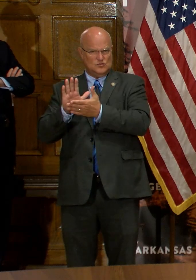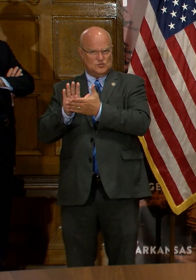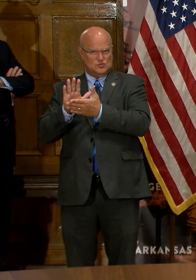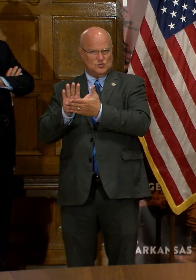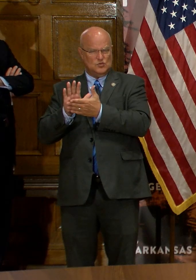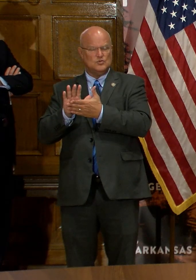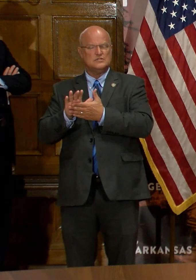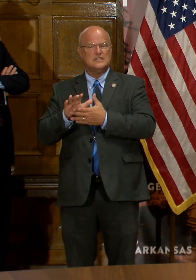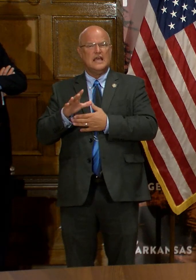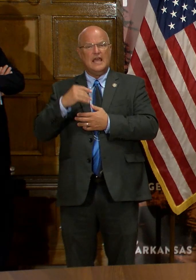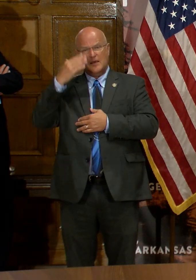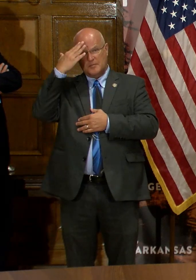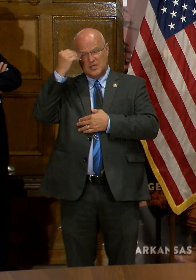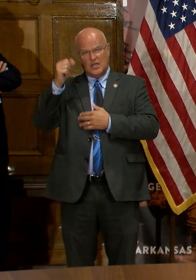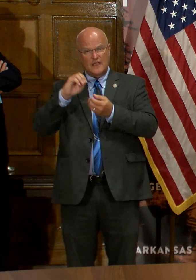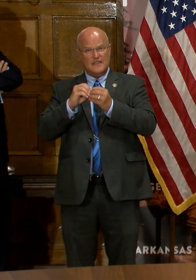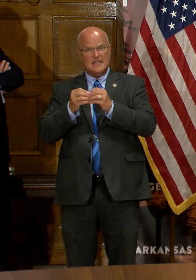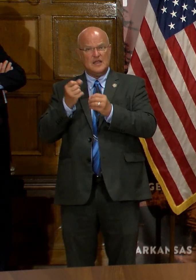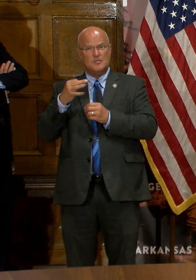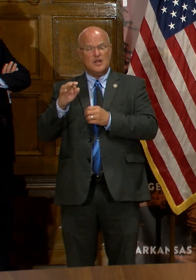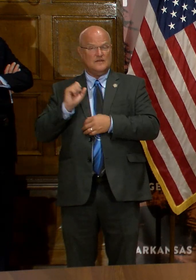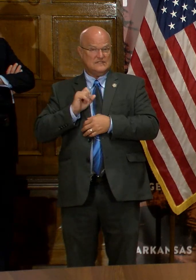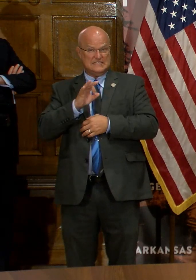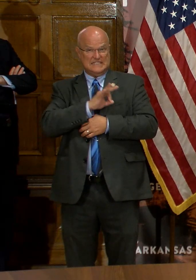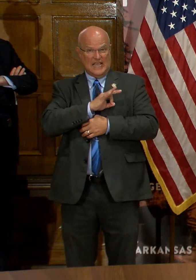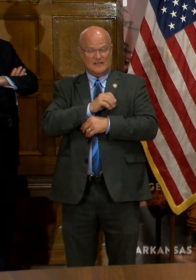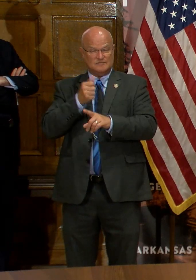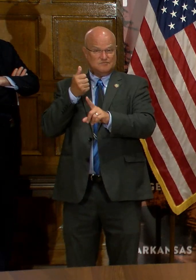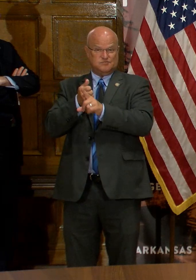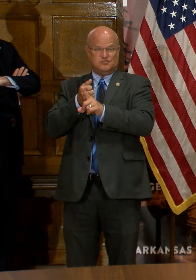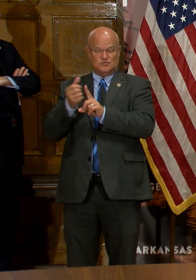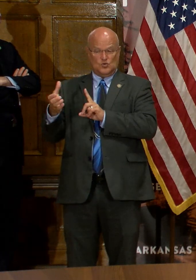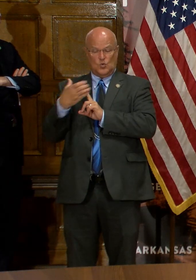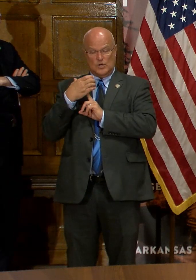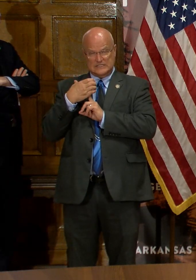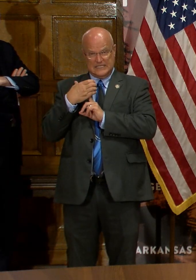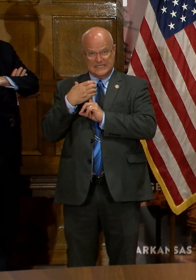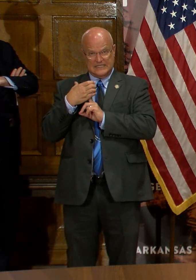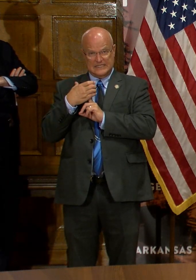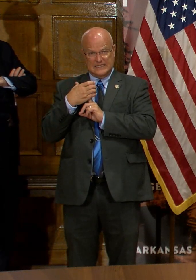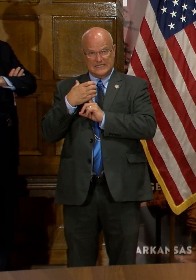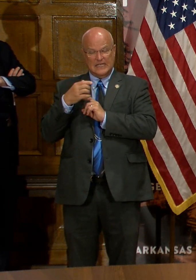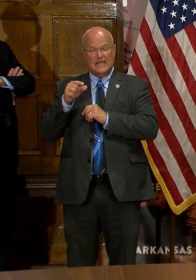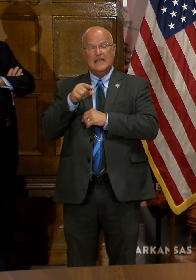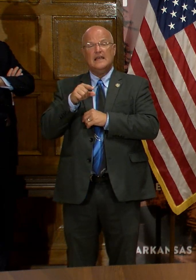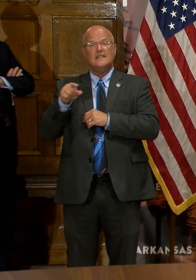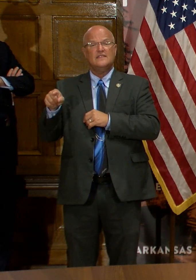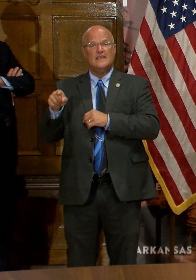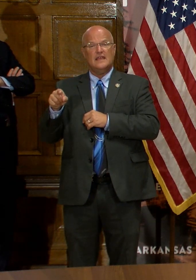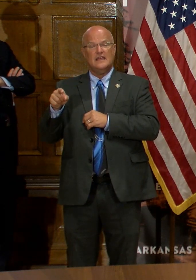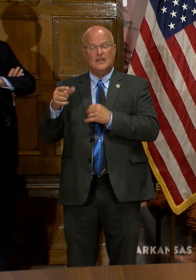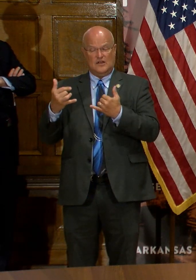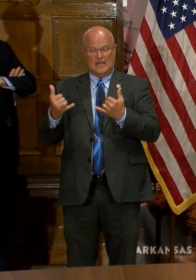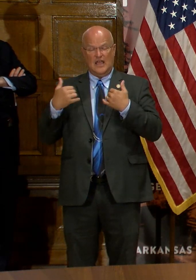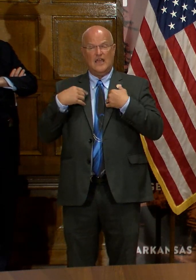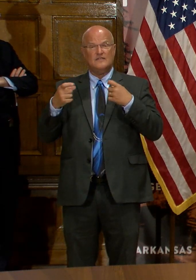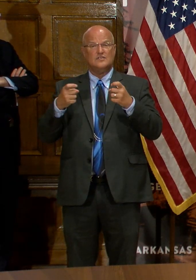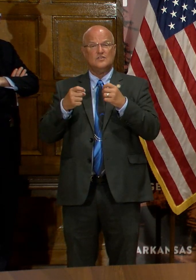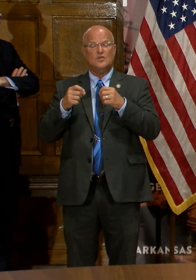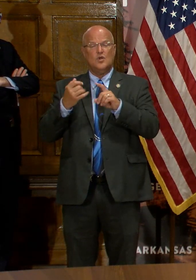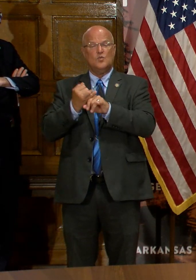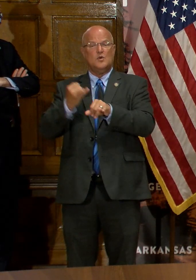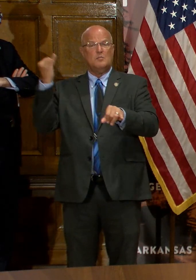schools, and due to the number of staff that have had to quarantine, they are now having to do